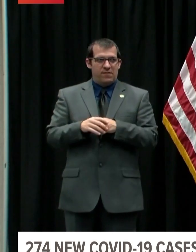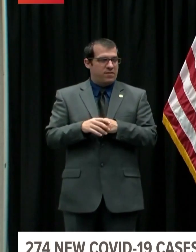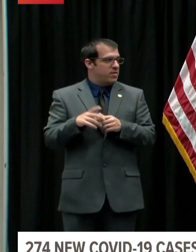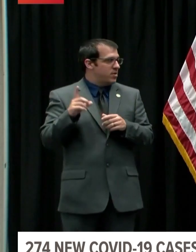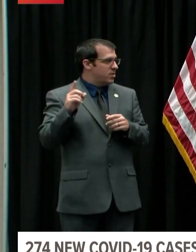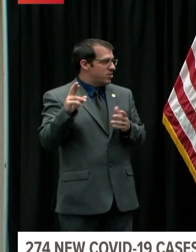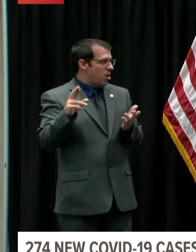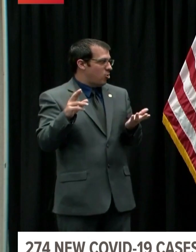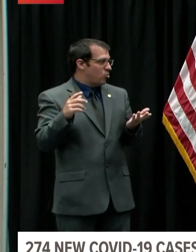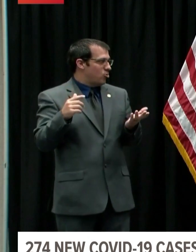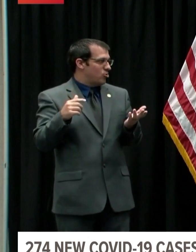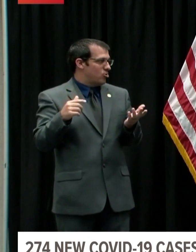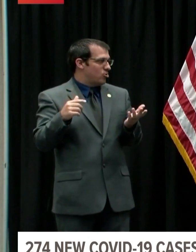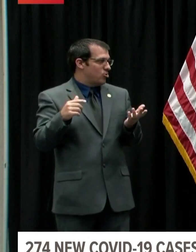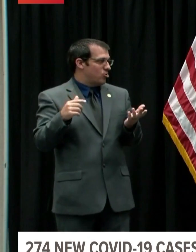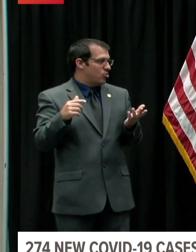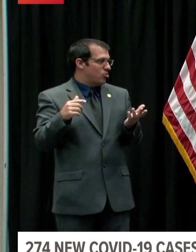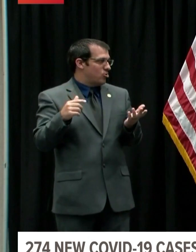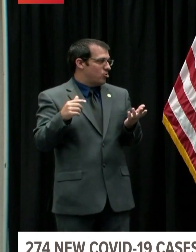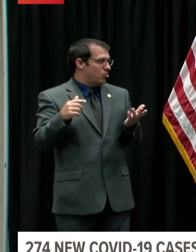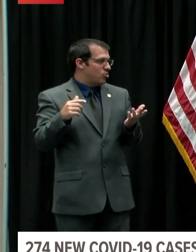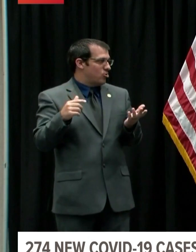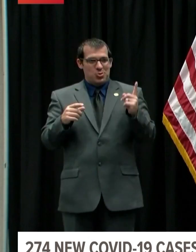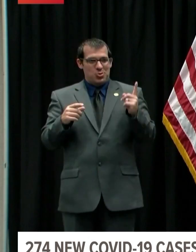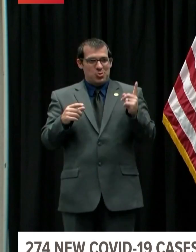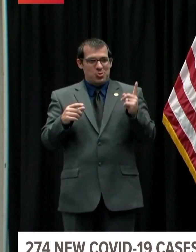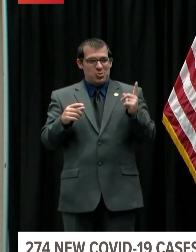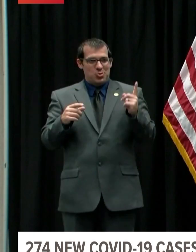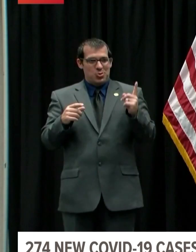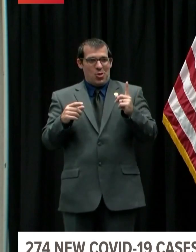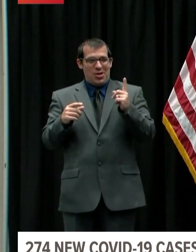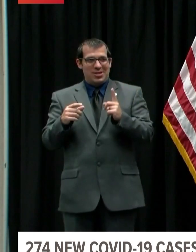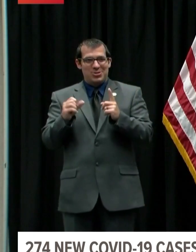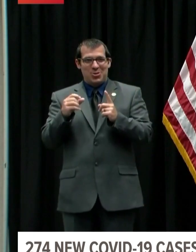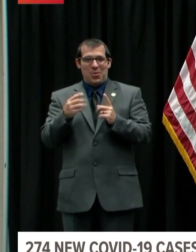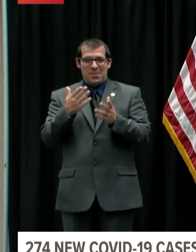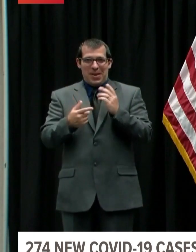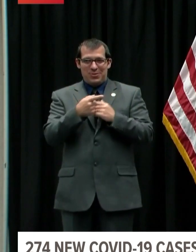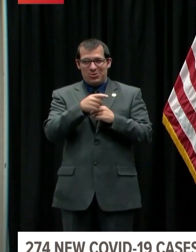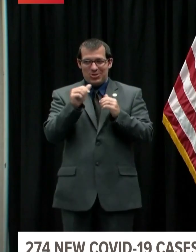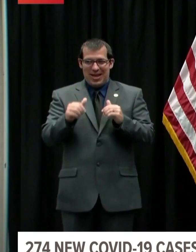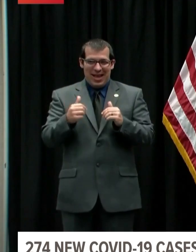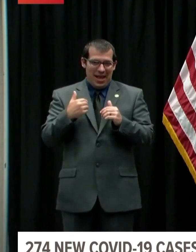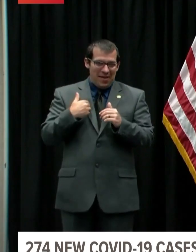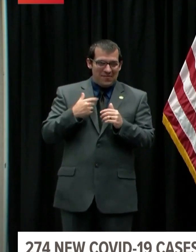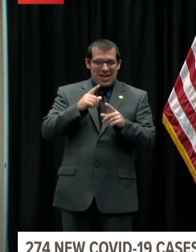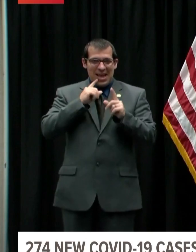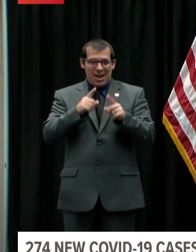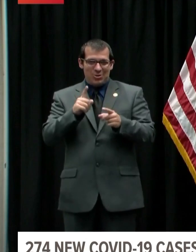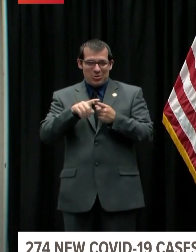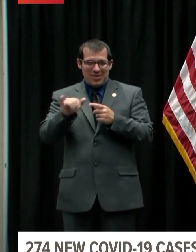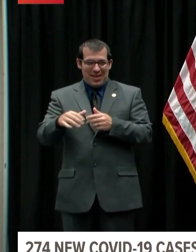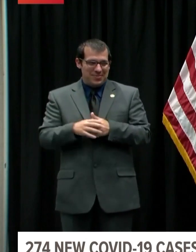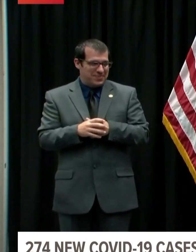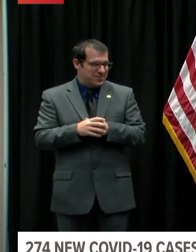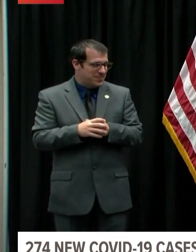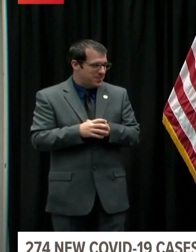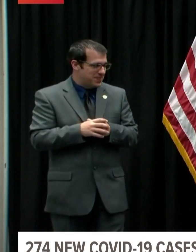Dr. Dillahay, I'll give you. She's walking this direction, so maybe she's got an answer to that.